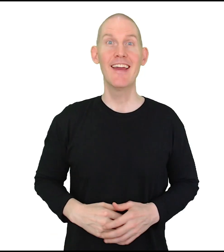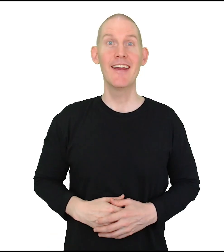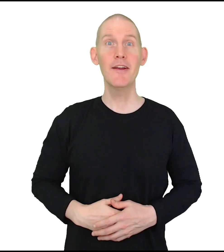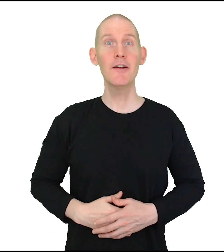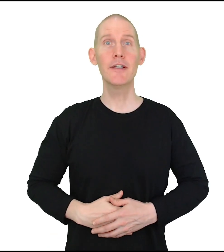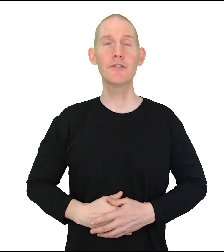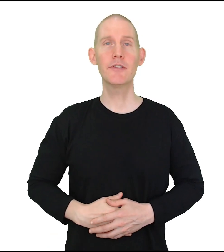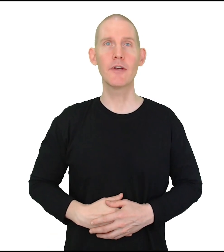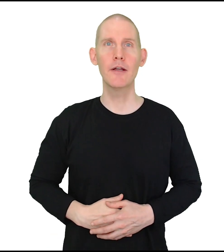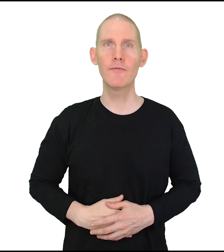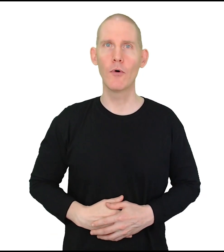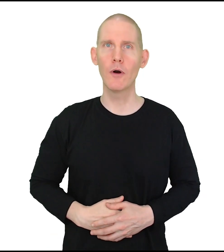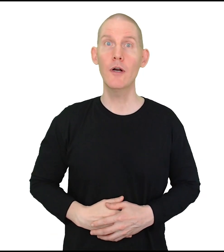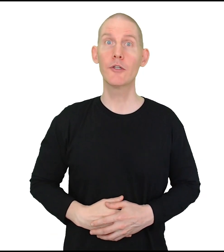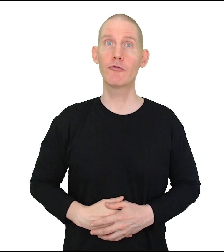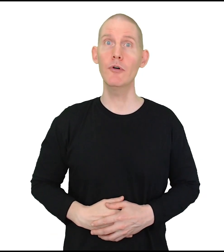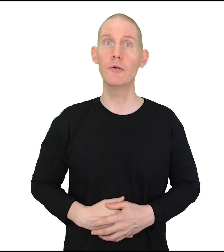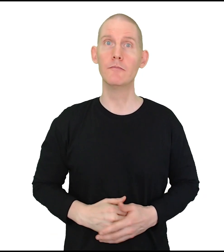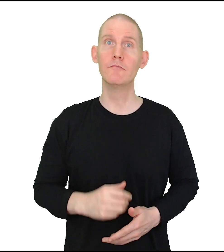Here is the sign for true.